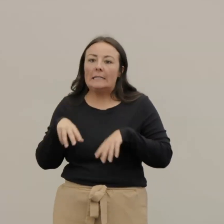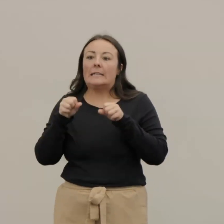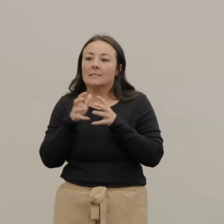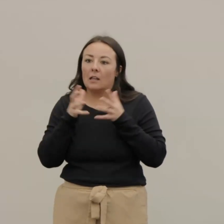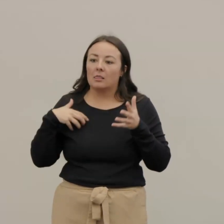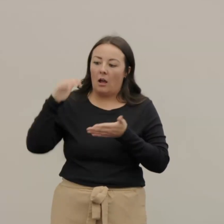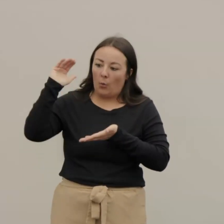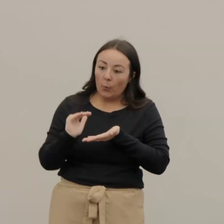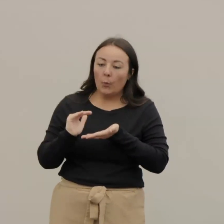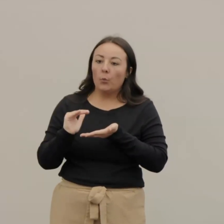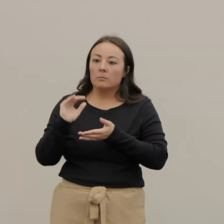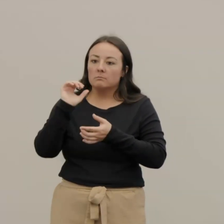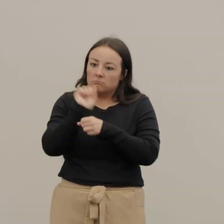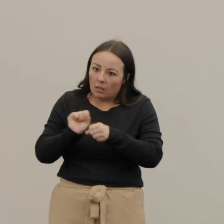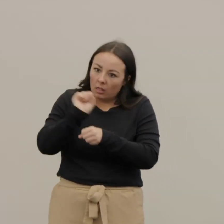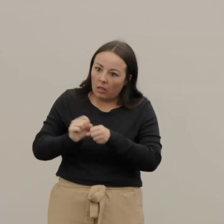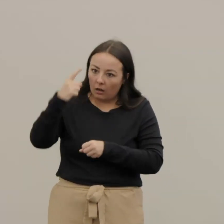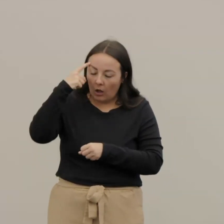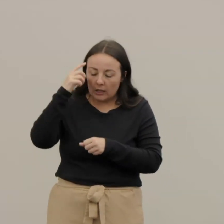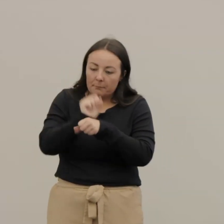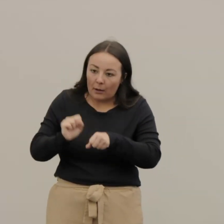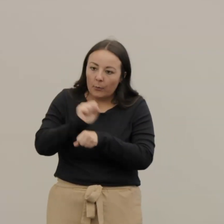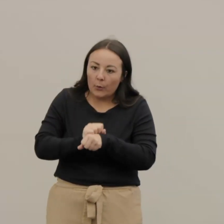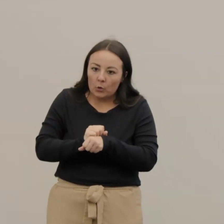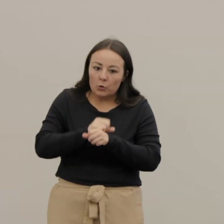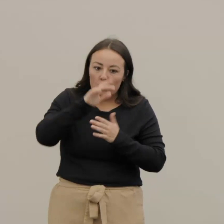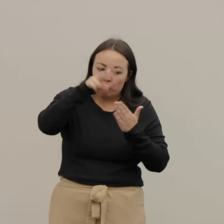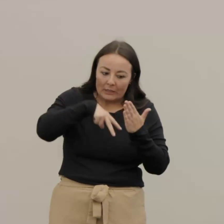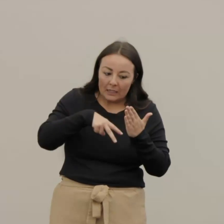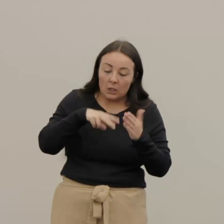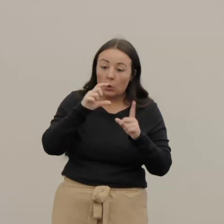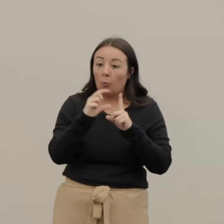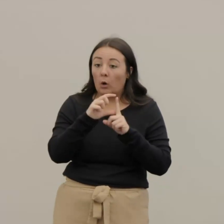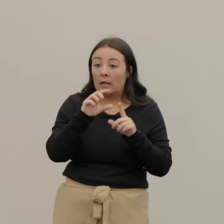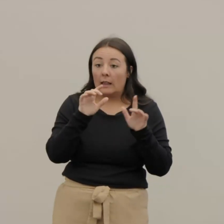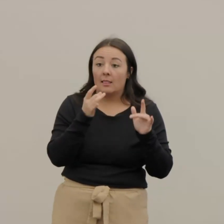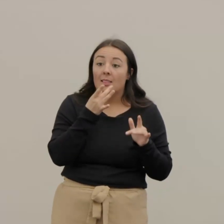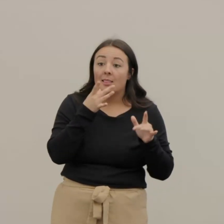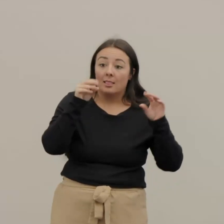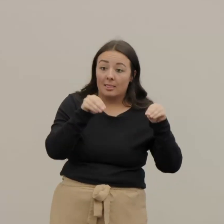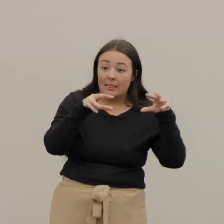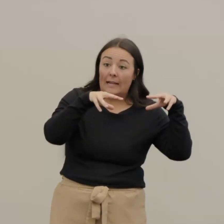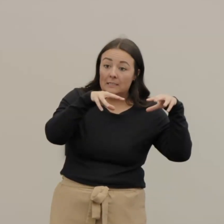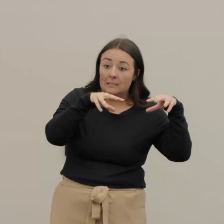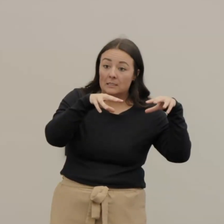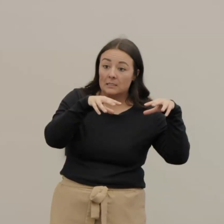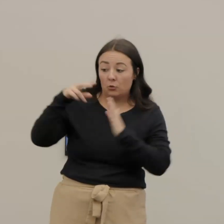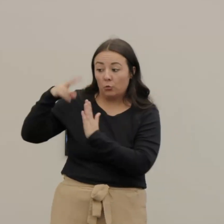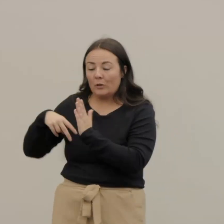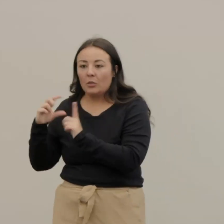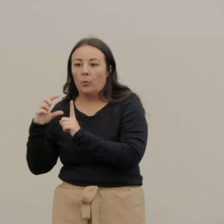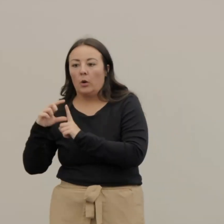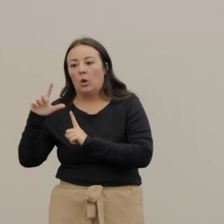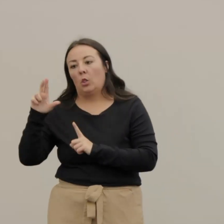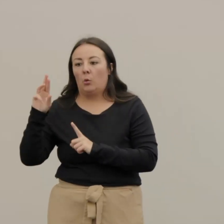cognitive power to read the word light than to read the word luminance.